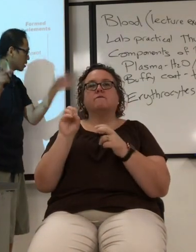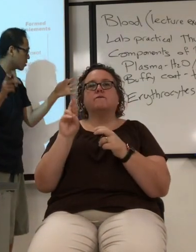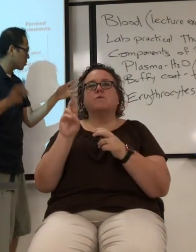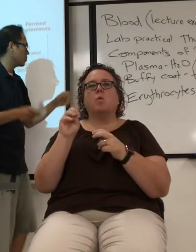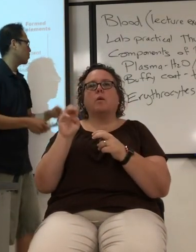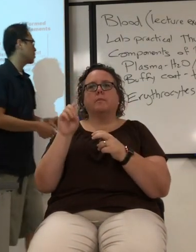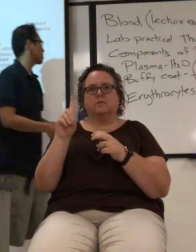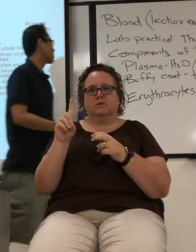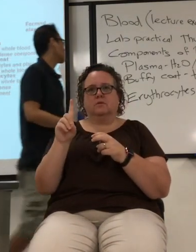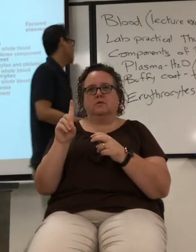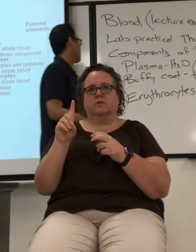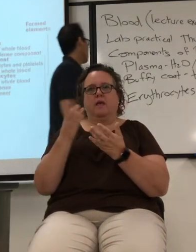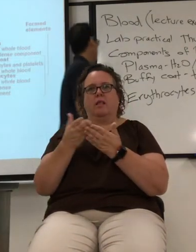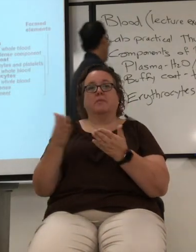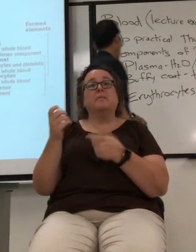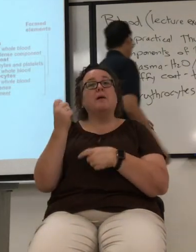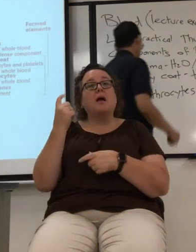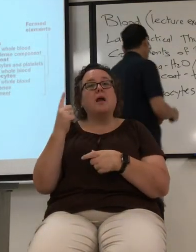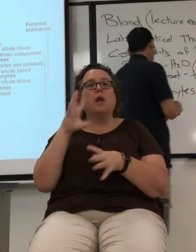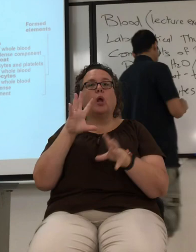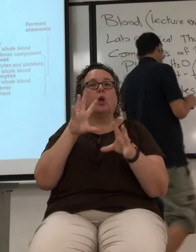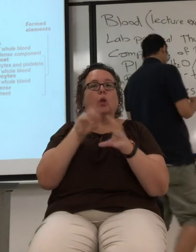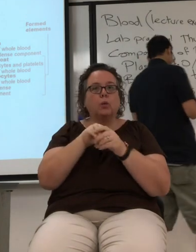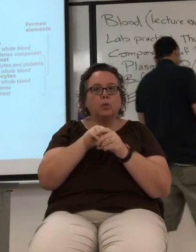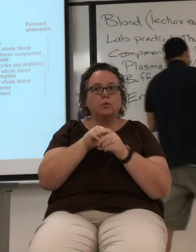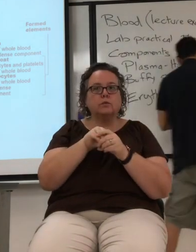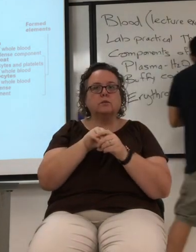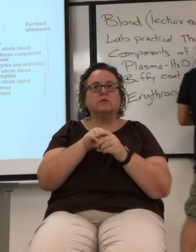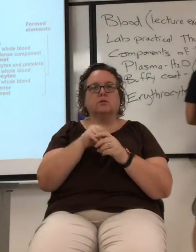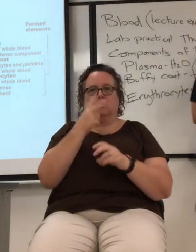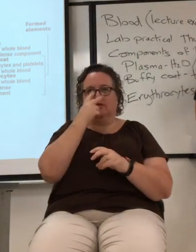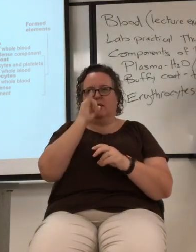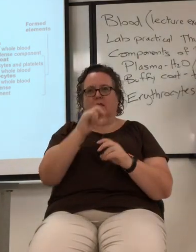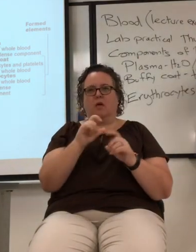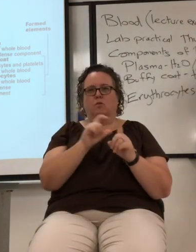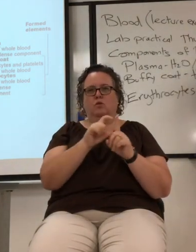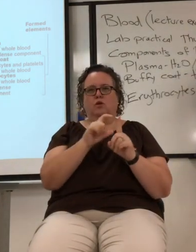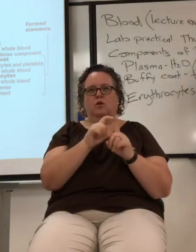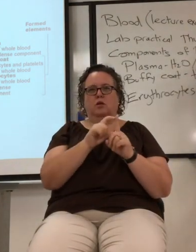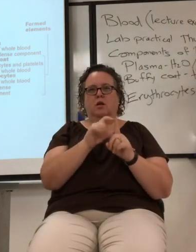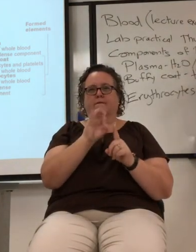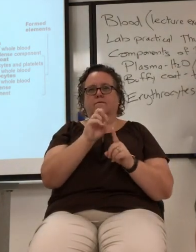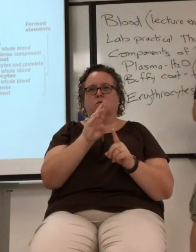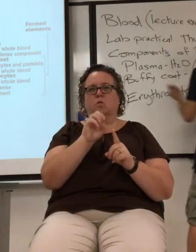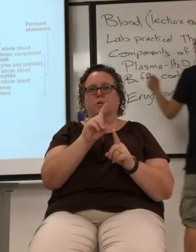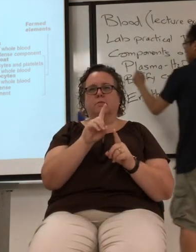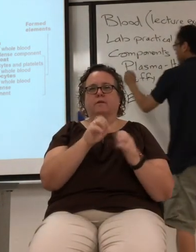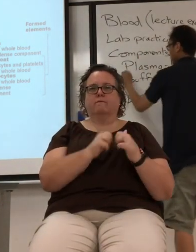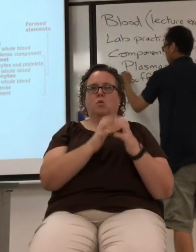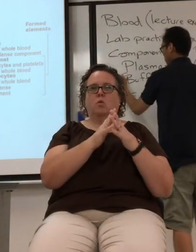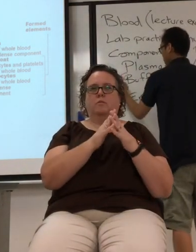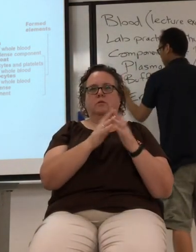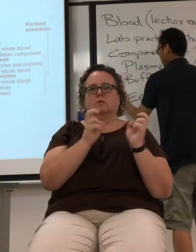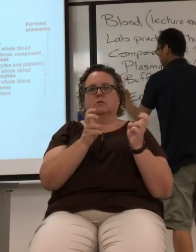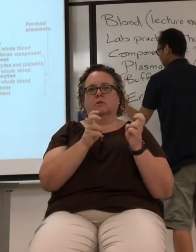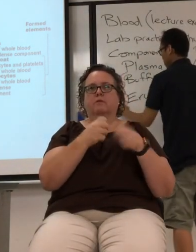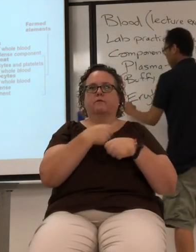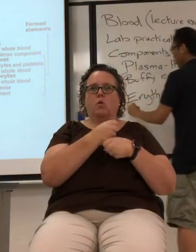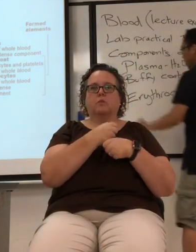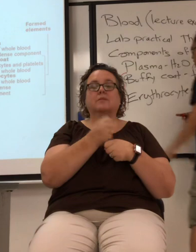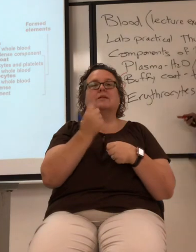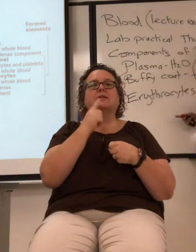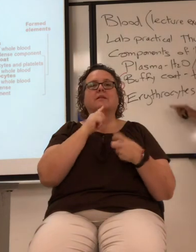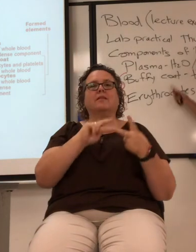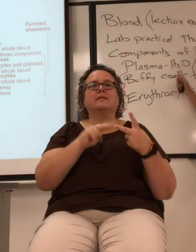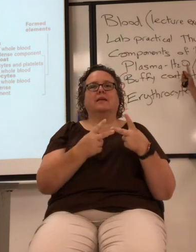But it includes, you ever see that term, formed elements, is referring to the second